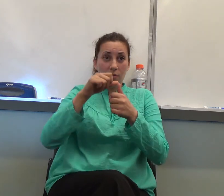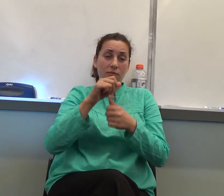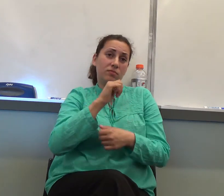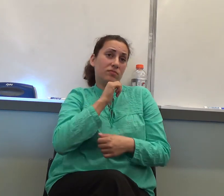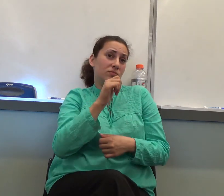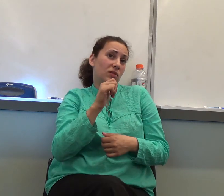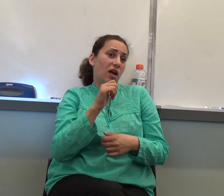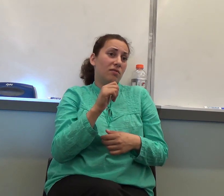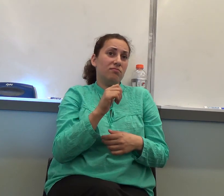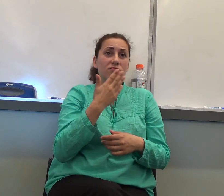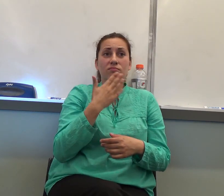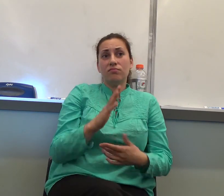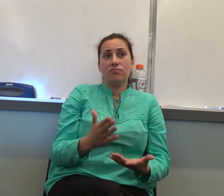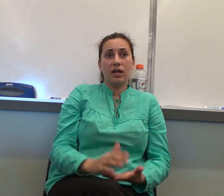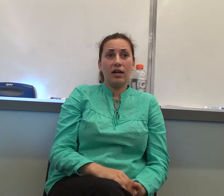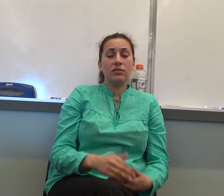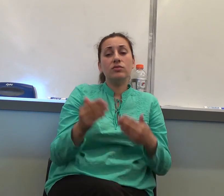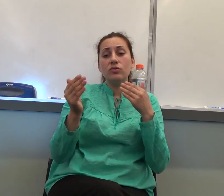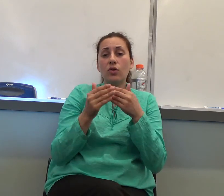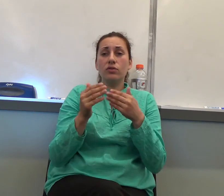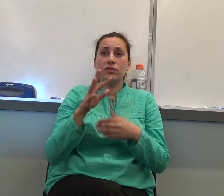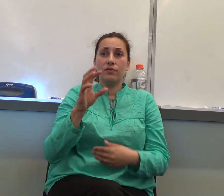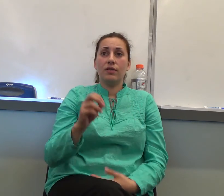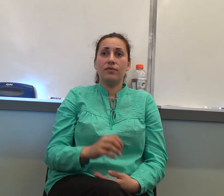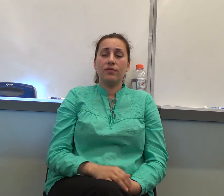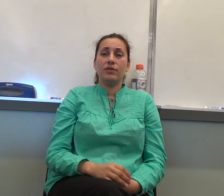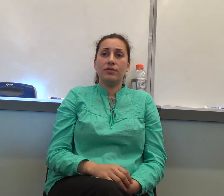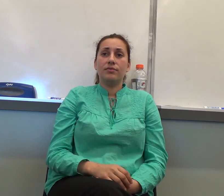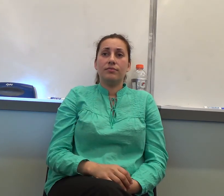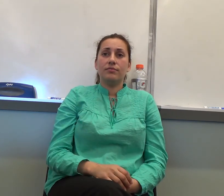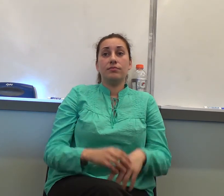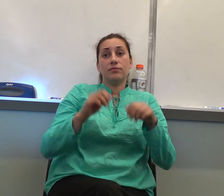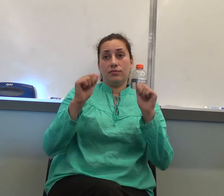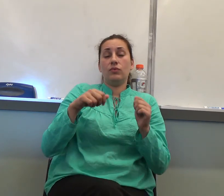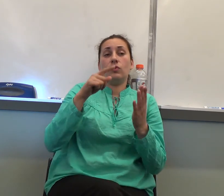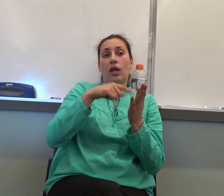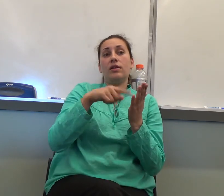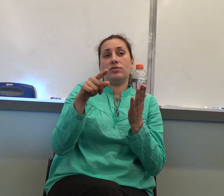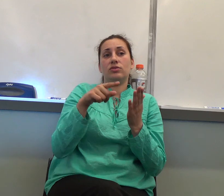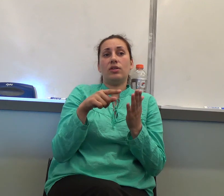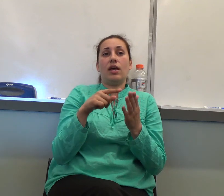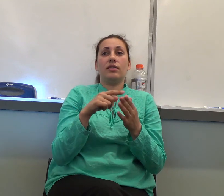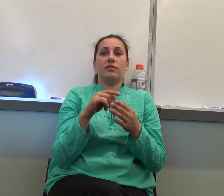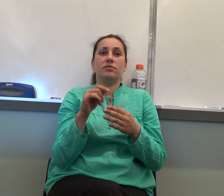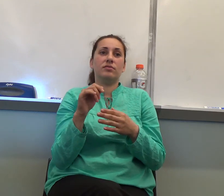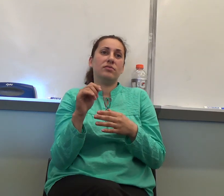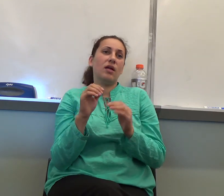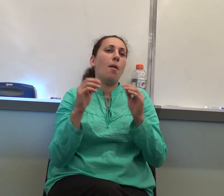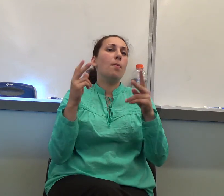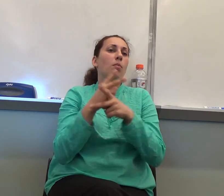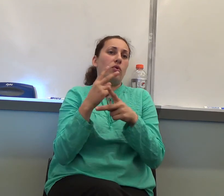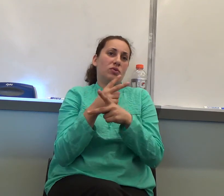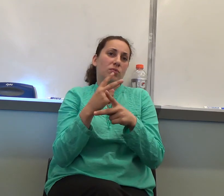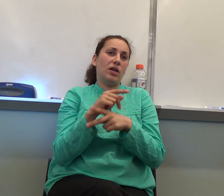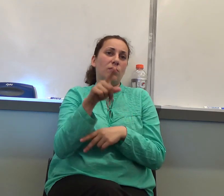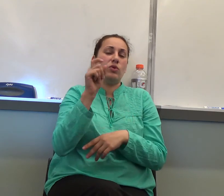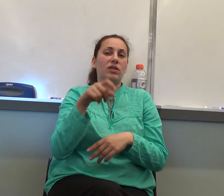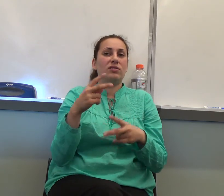50. So you can actually check these repeaters simply by multiplying. Test this